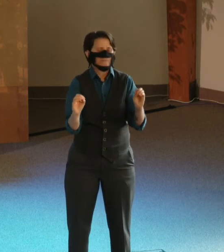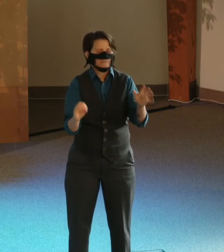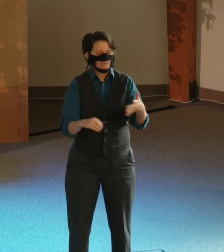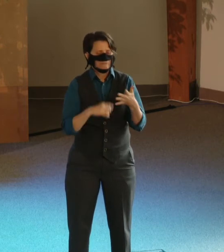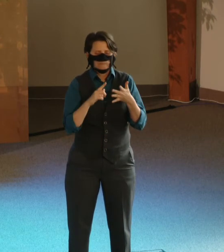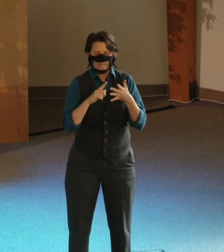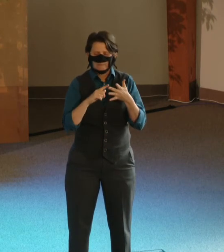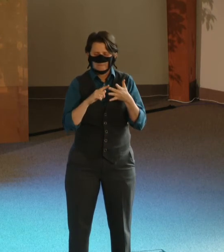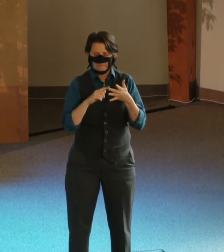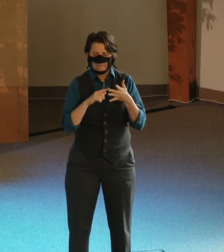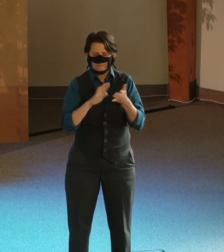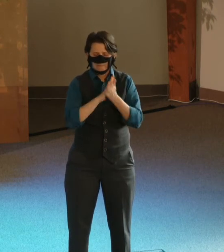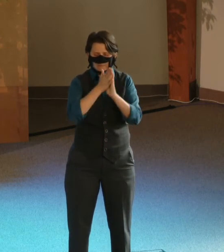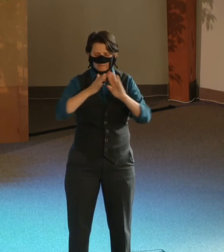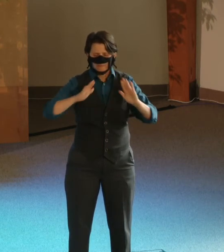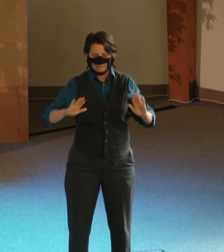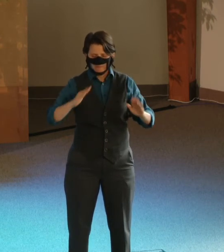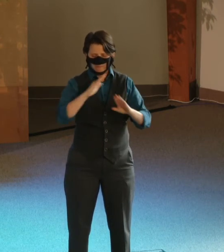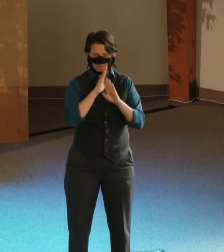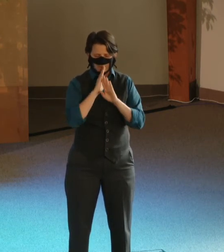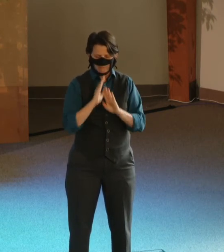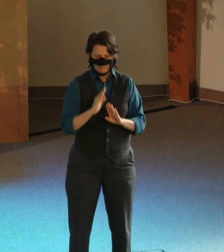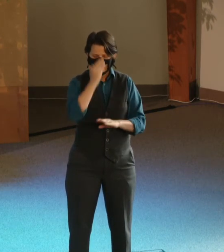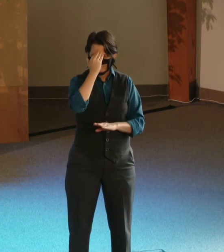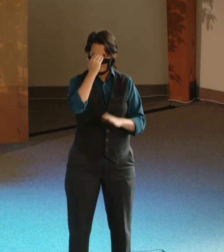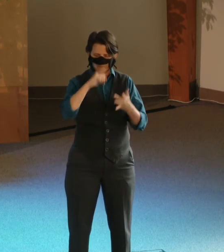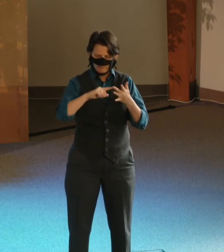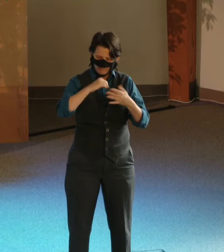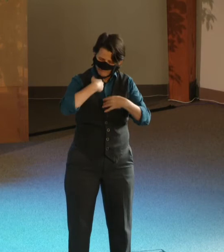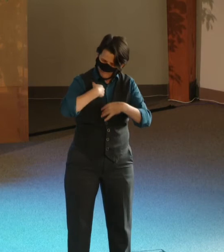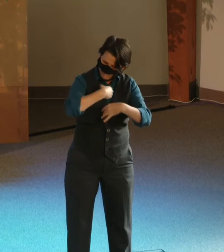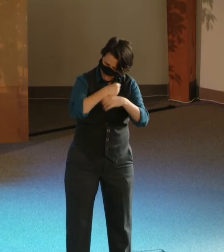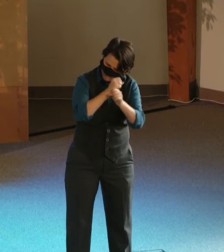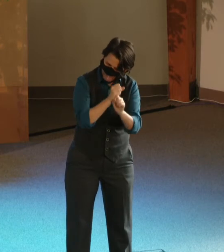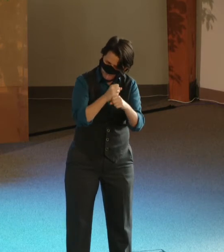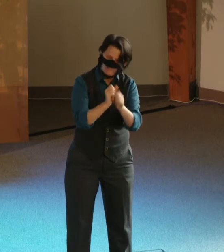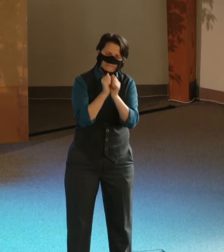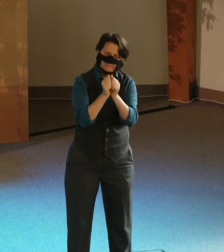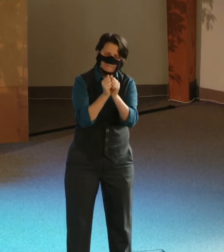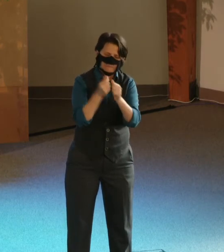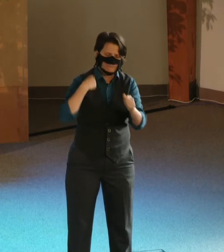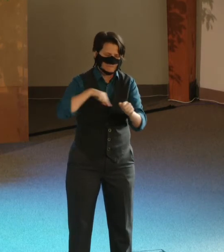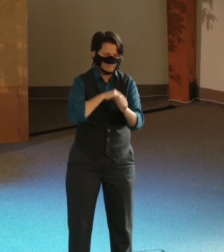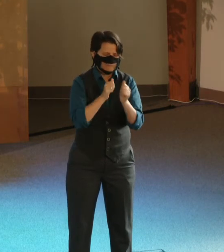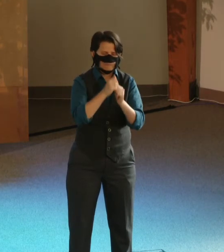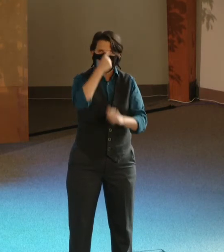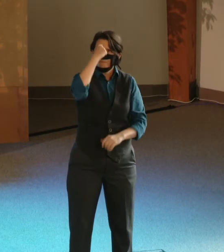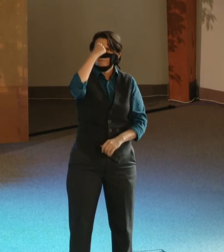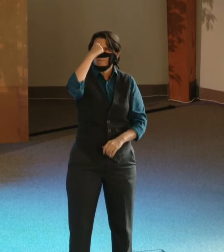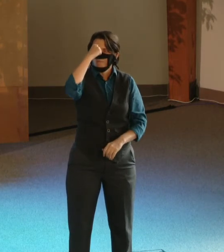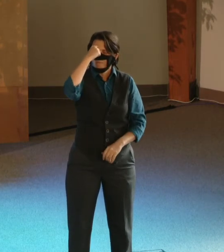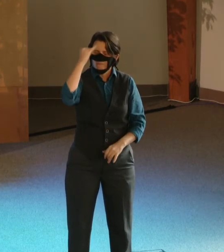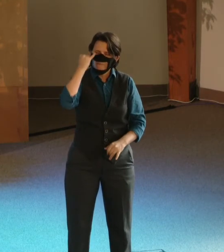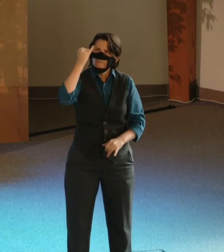Peace, be still, and know that we co-create through our thoughts the ideas held in mind.